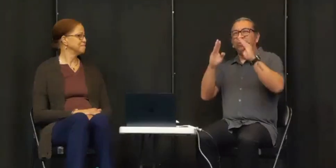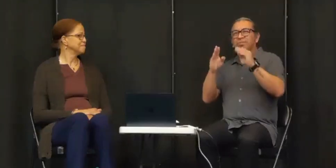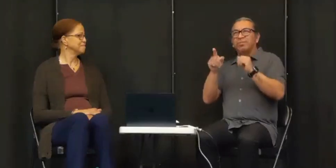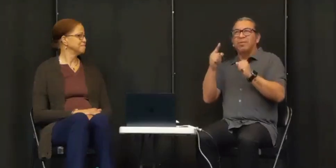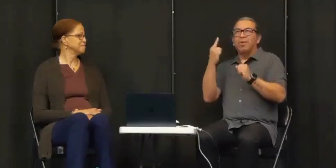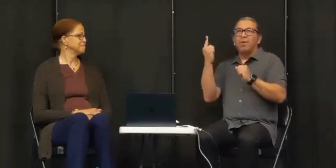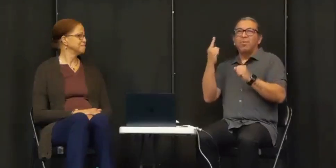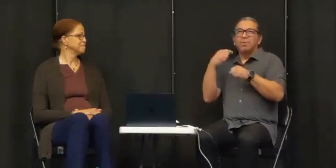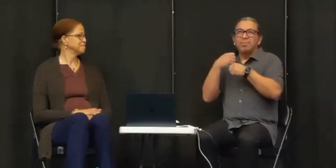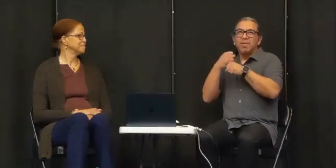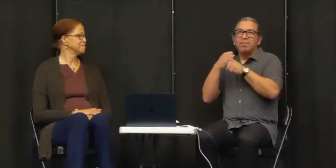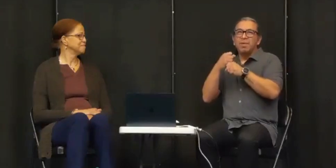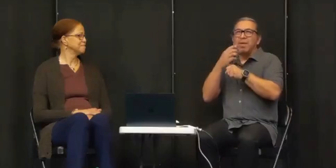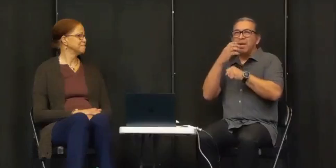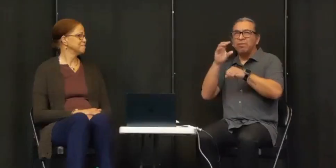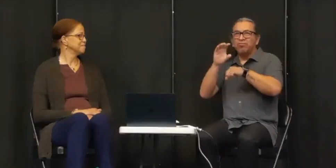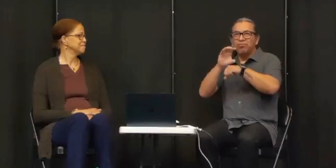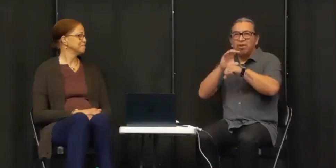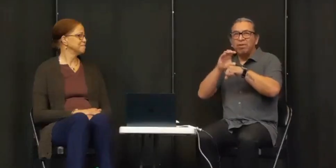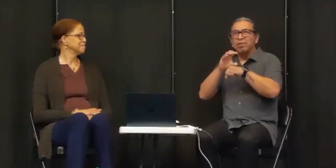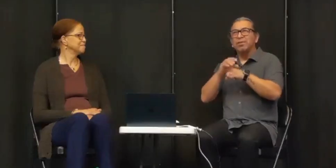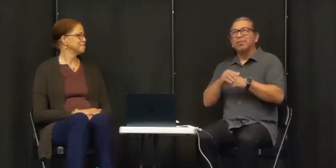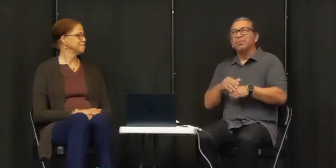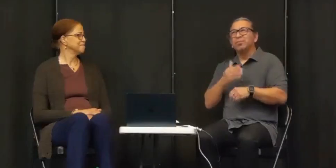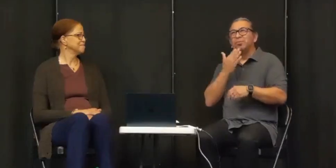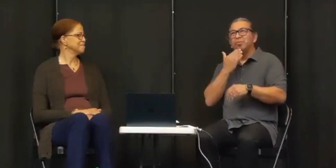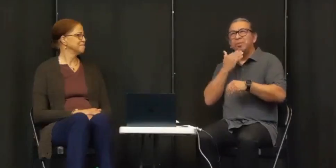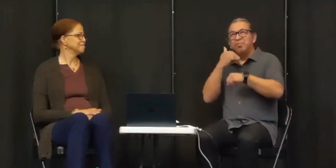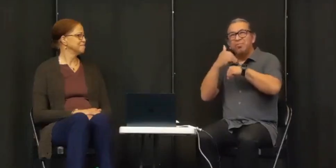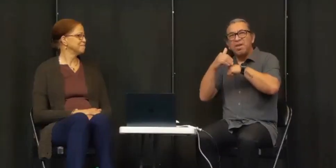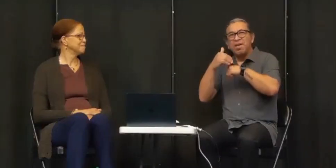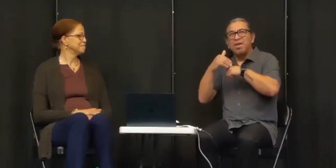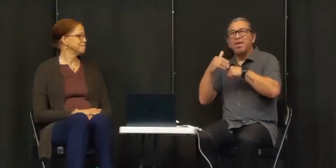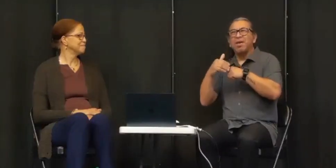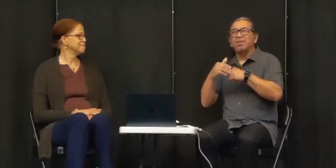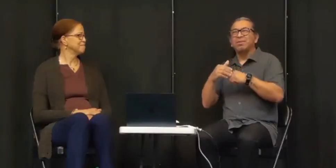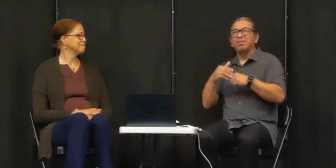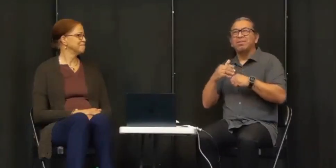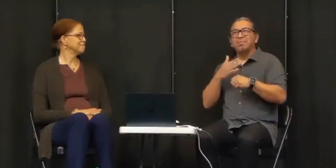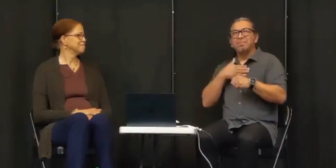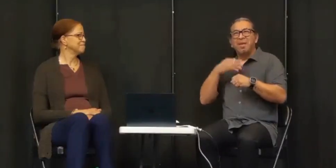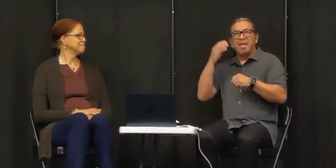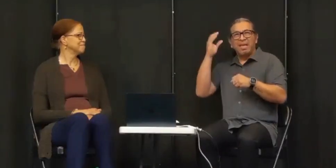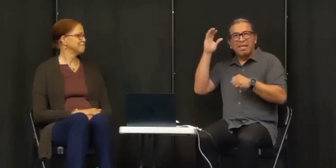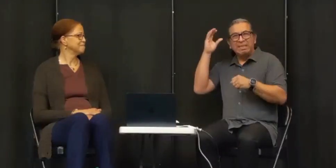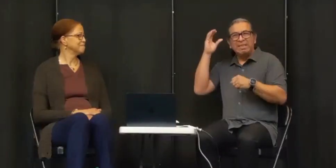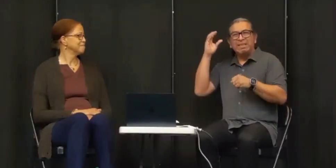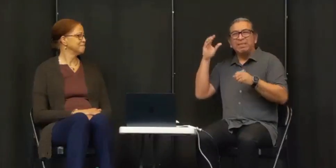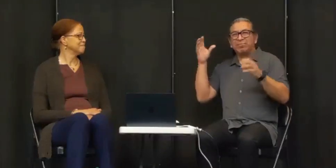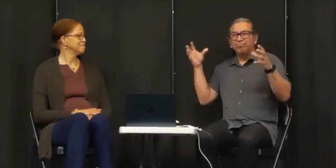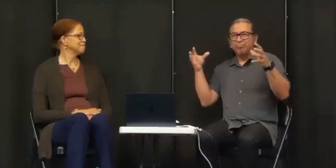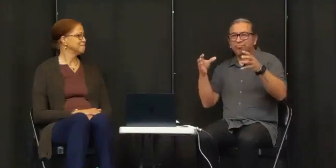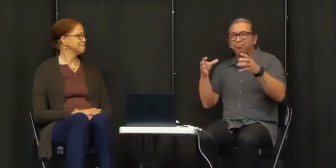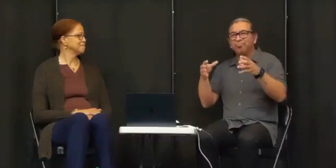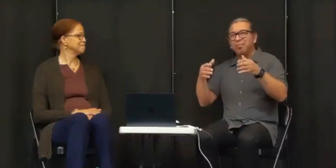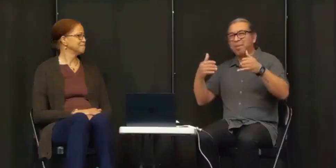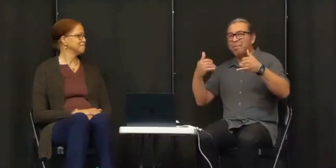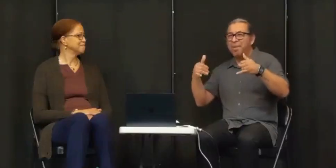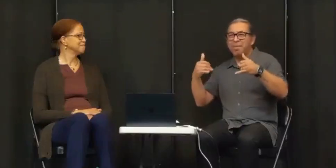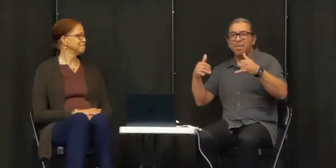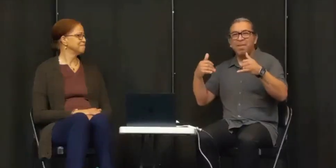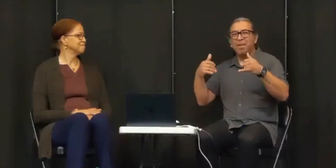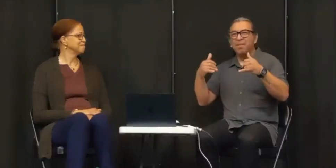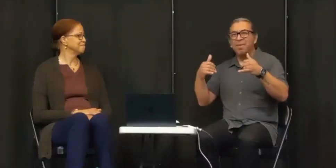my grandmother's house. My grandmother always made hot chocolate, pan dulce.